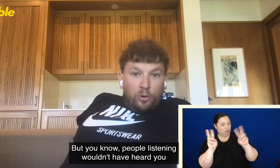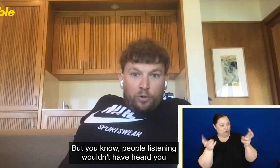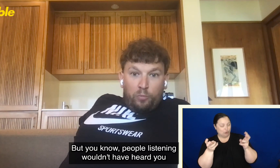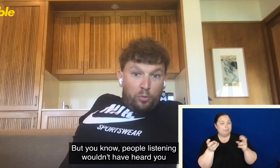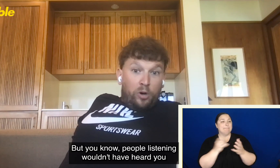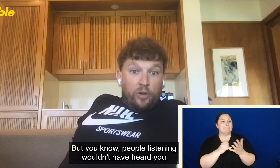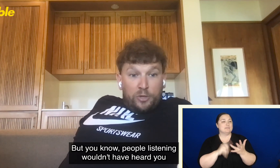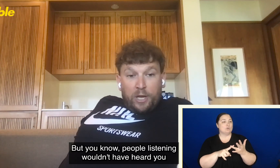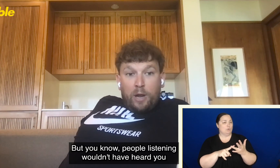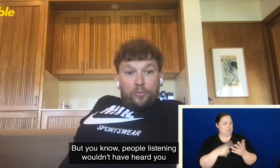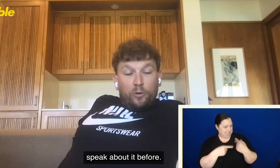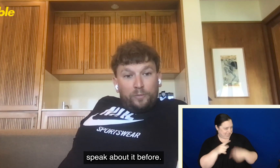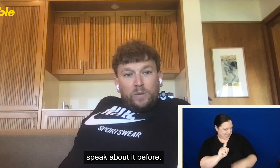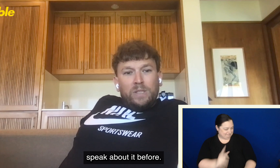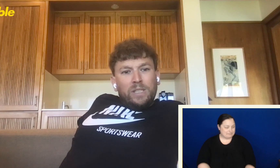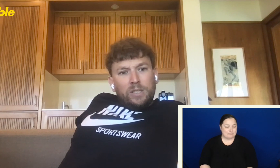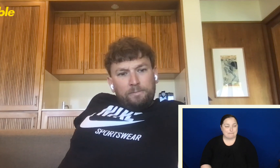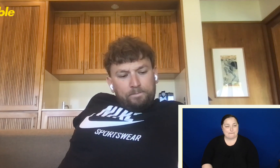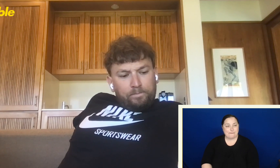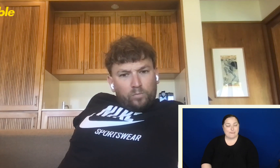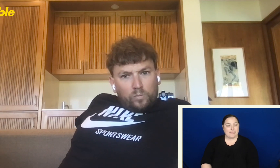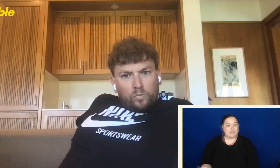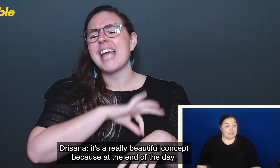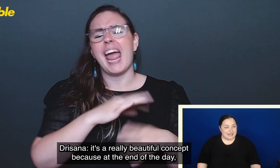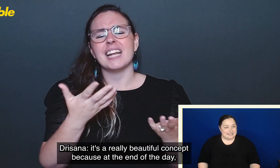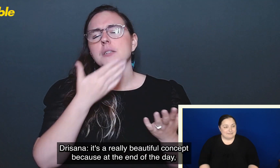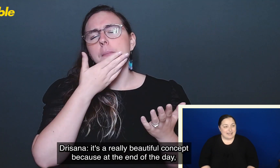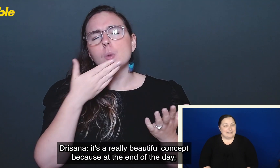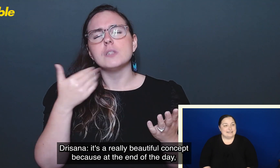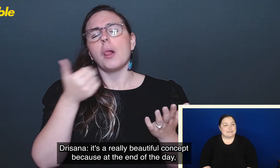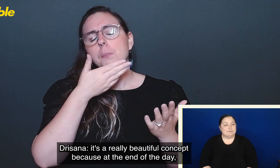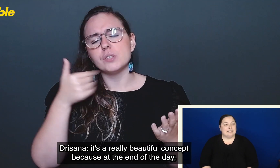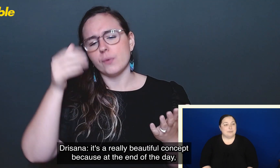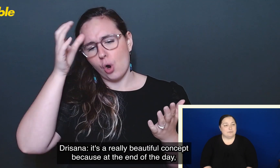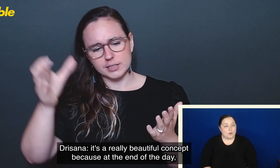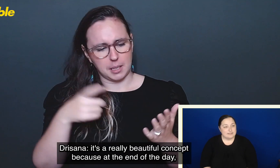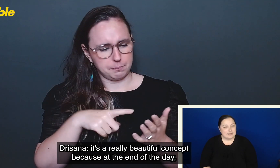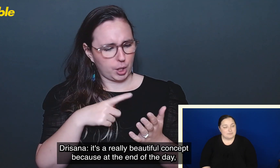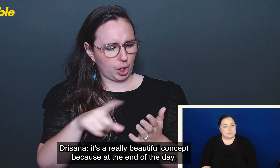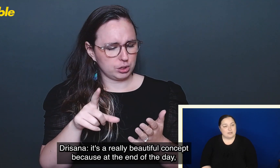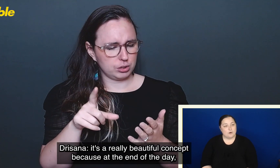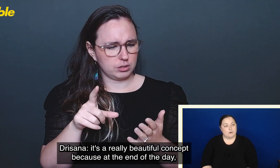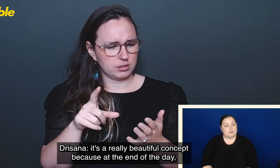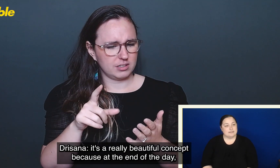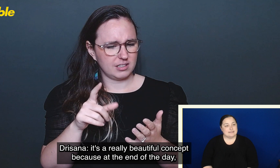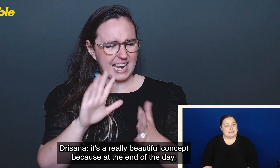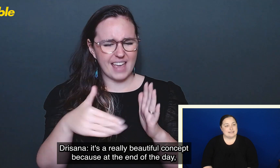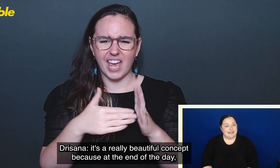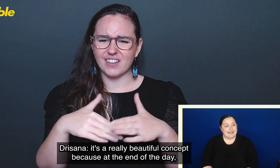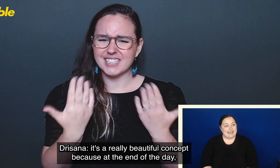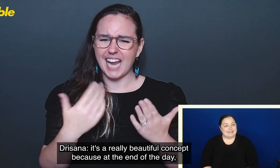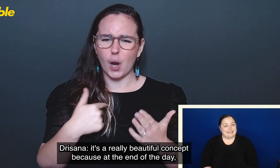listening wouldn't have heard you speak about it before. Summary about deaf gain, it's a really beautiful concept